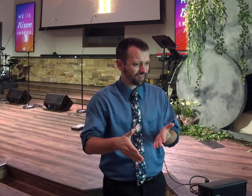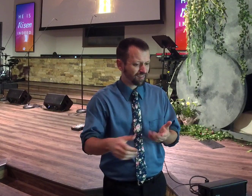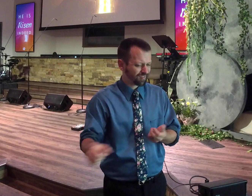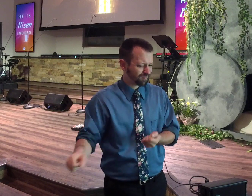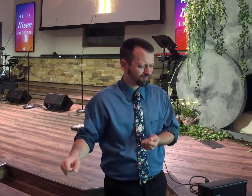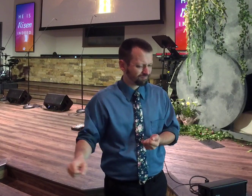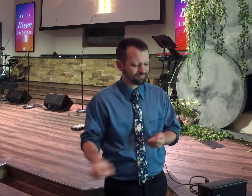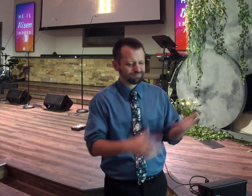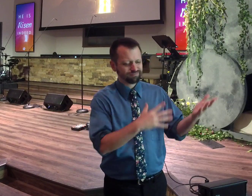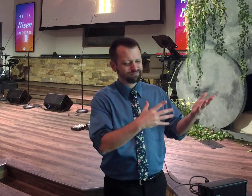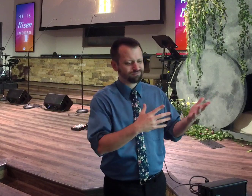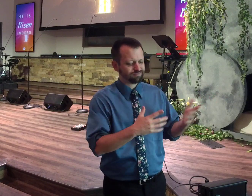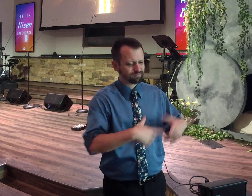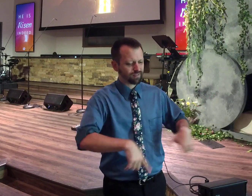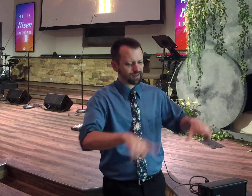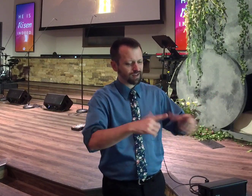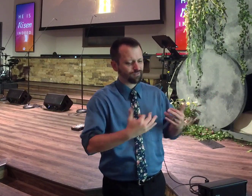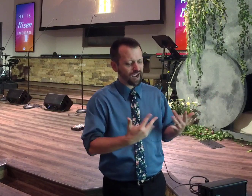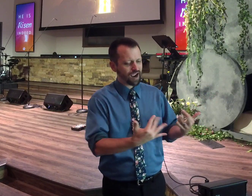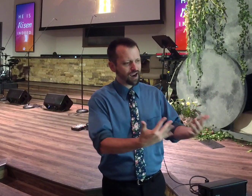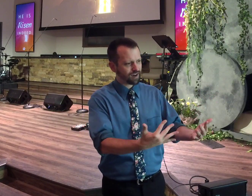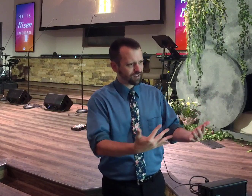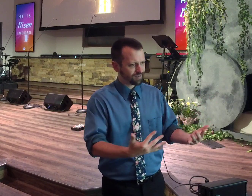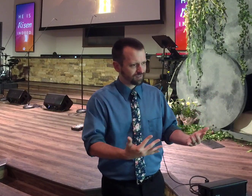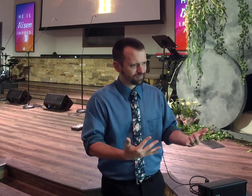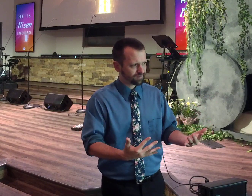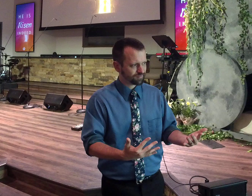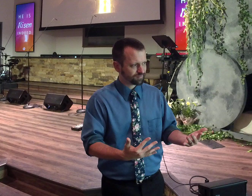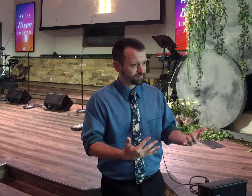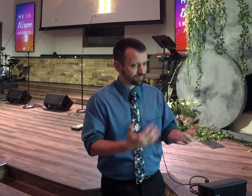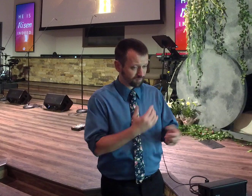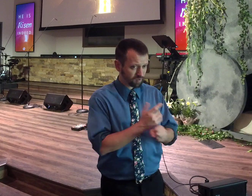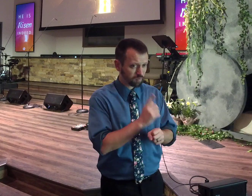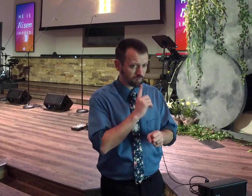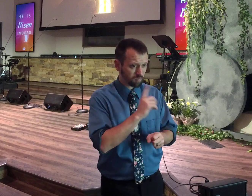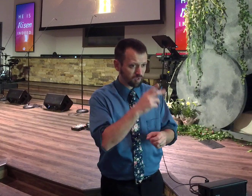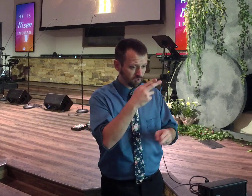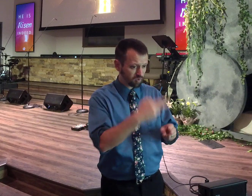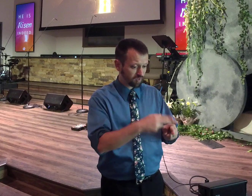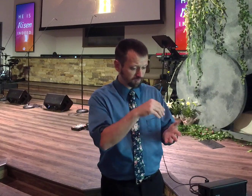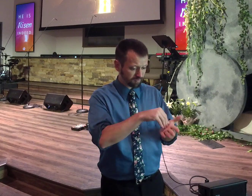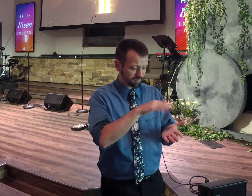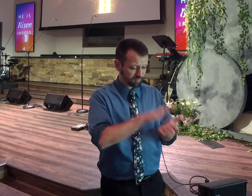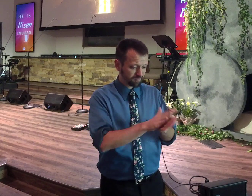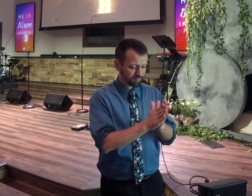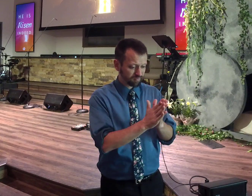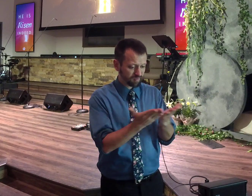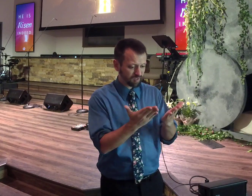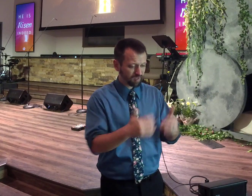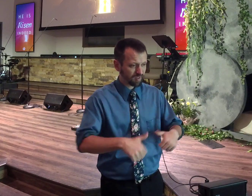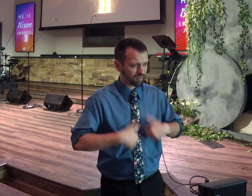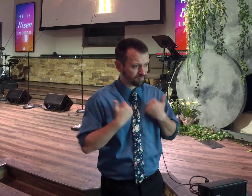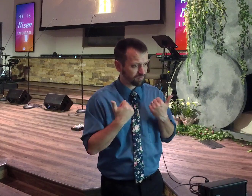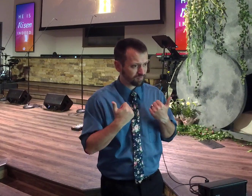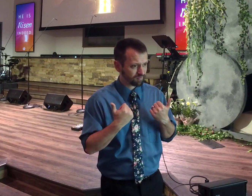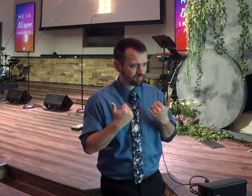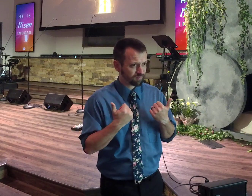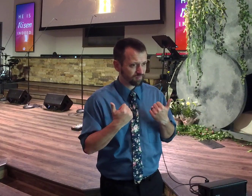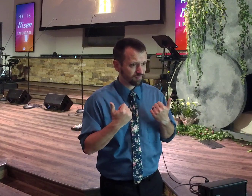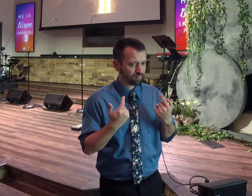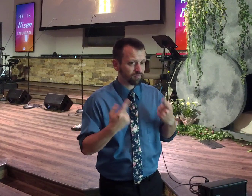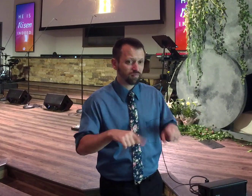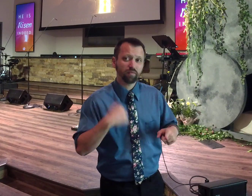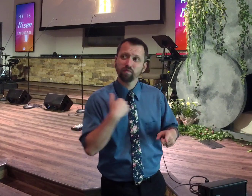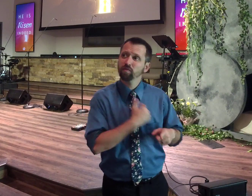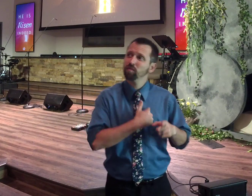into the lake of fire. So you want to make sure your name is written in the book of life. Because when we stand before